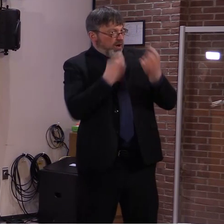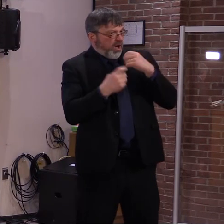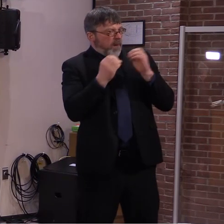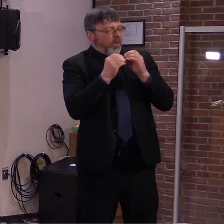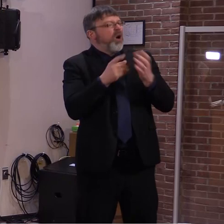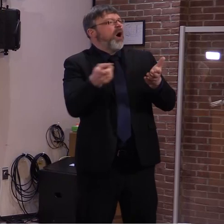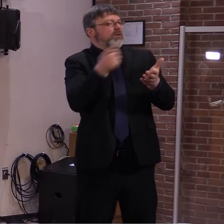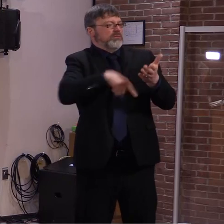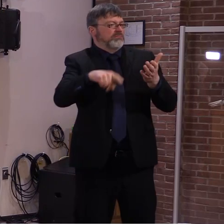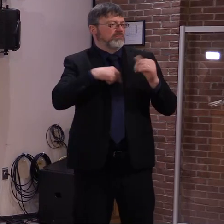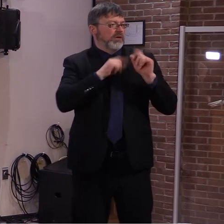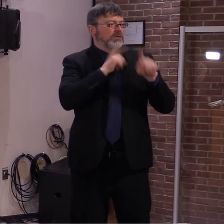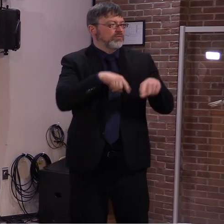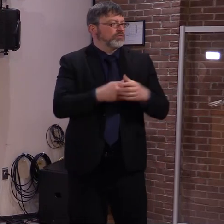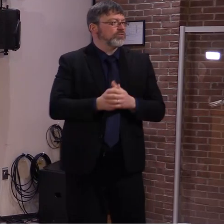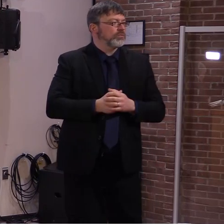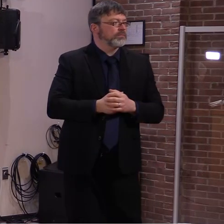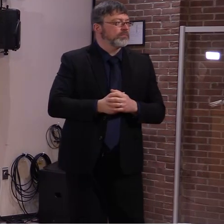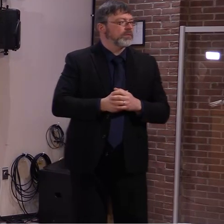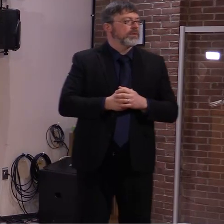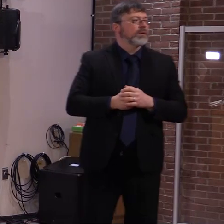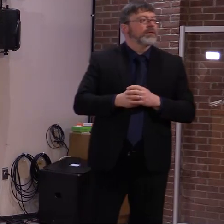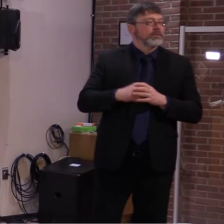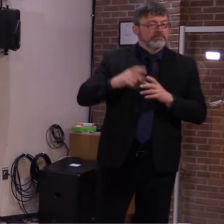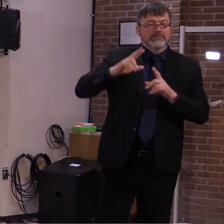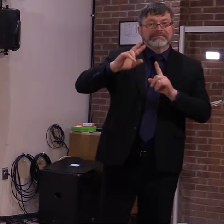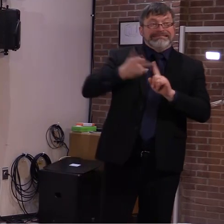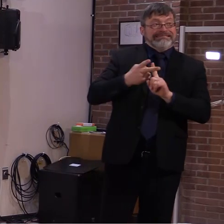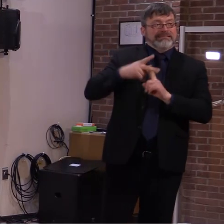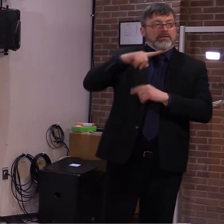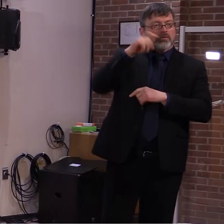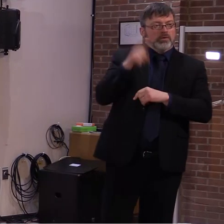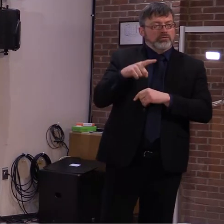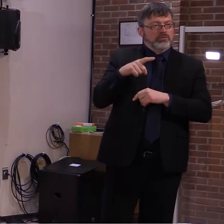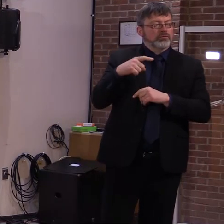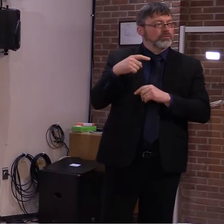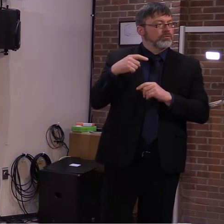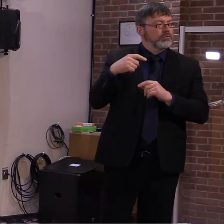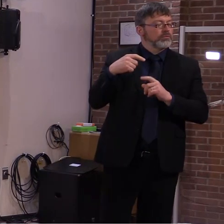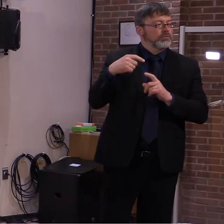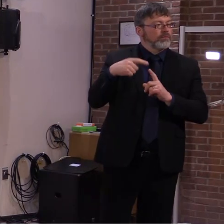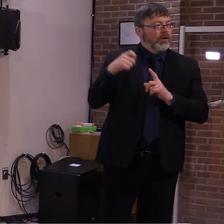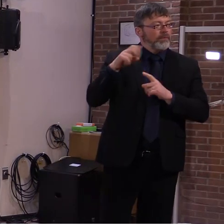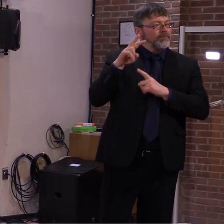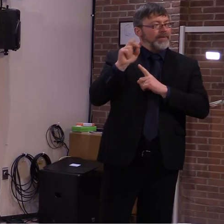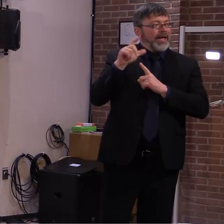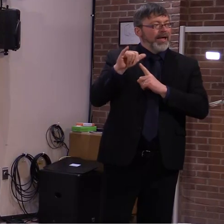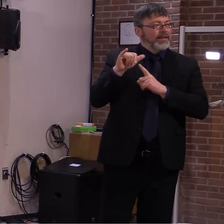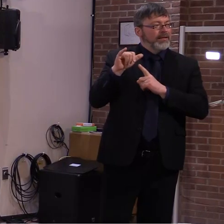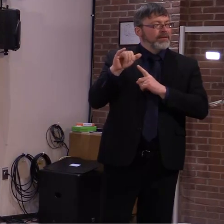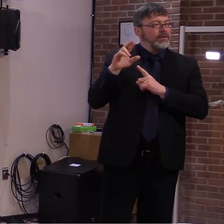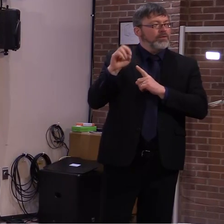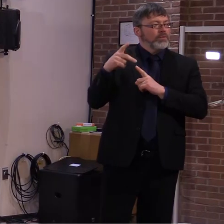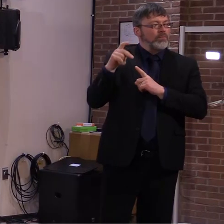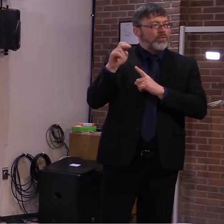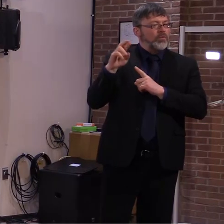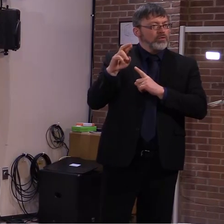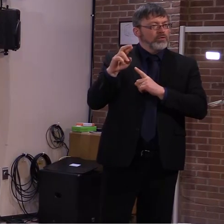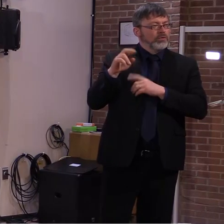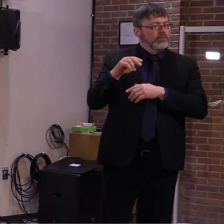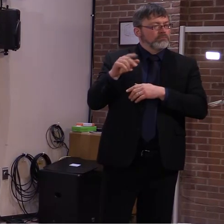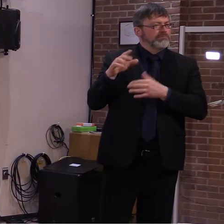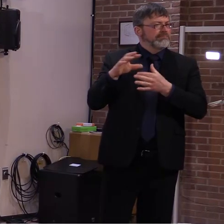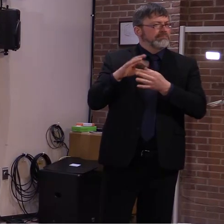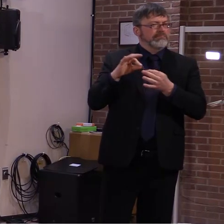Great, thank you. And just a quick follow-up question, actually not a follow-up, a tax question. Will Vermont follow the IRS on unemployment, on the